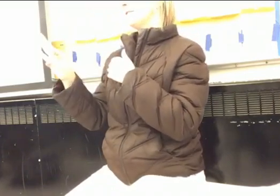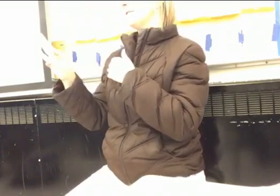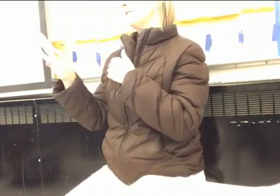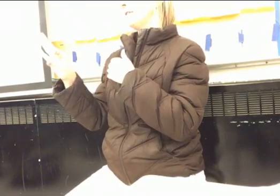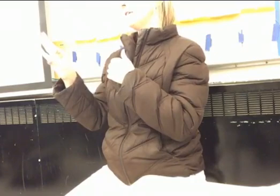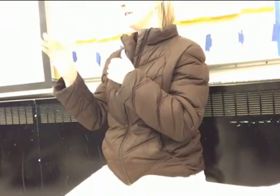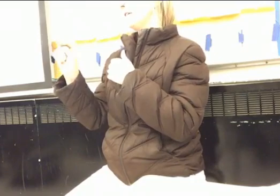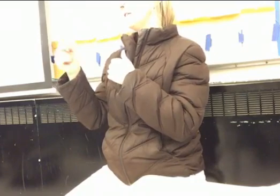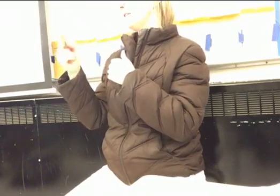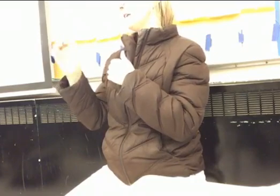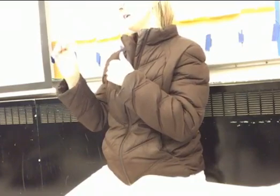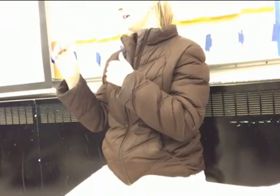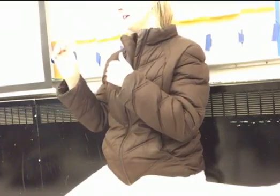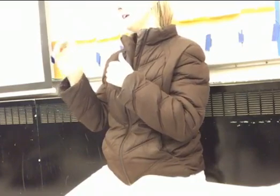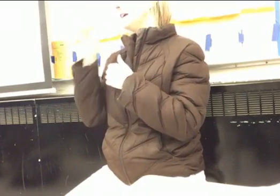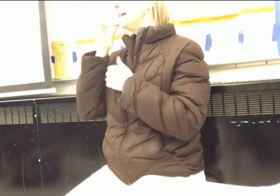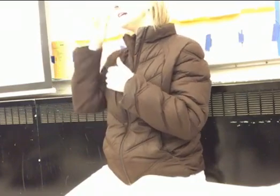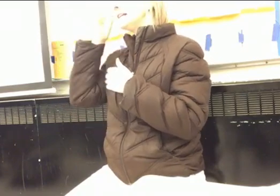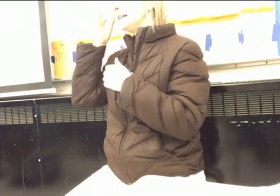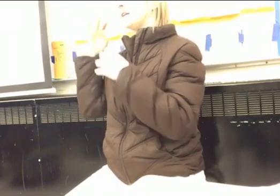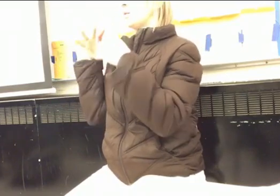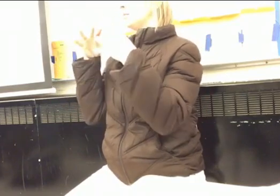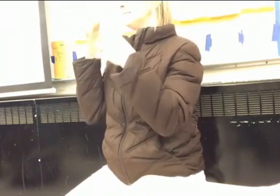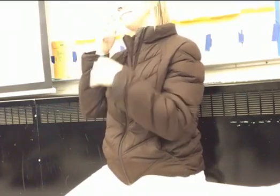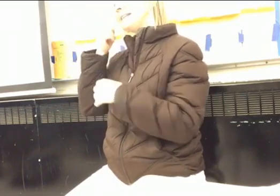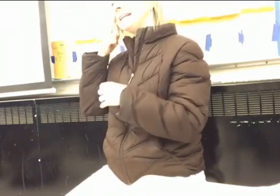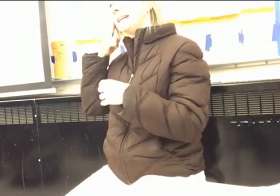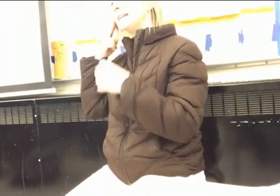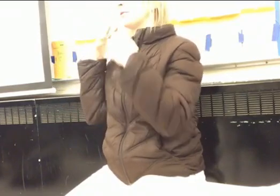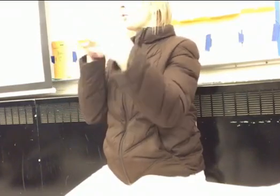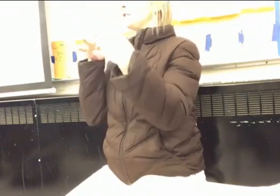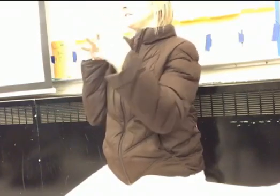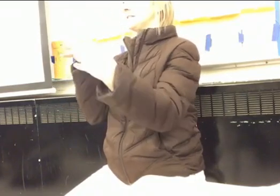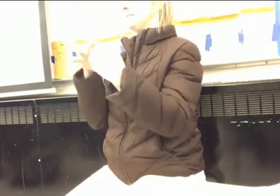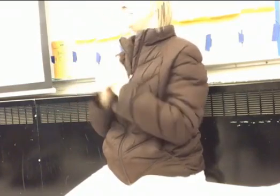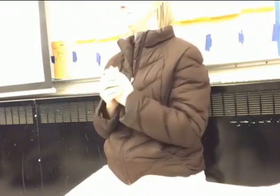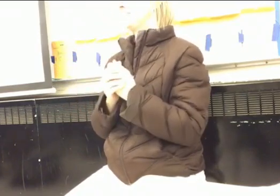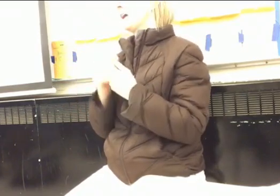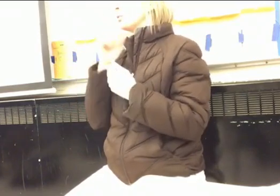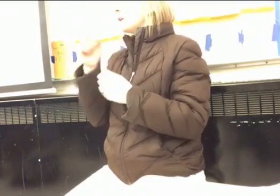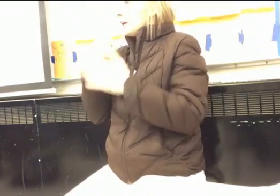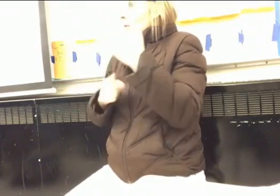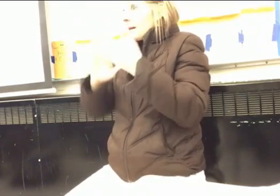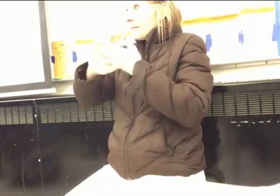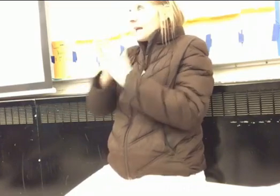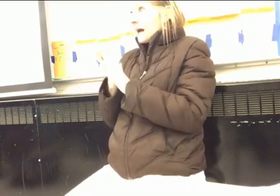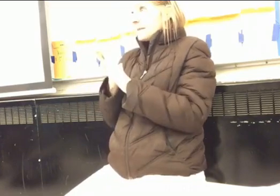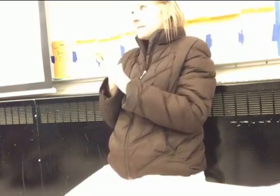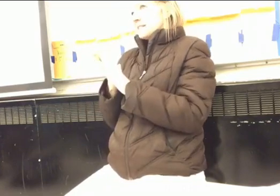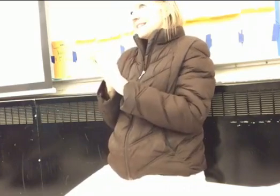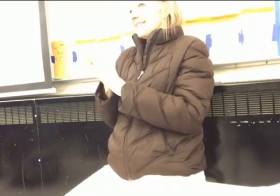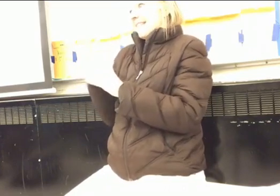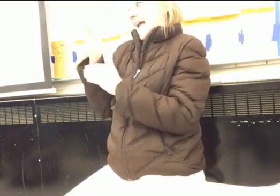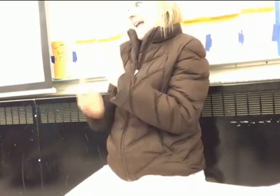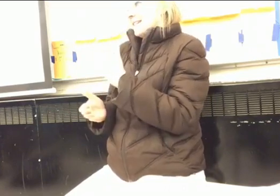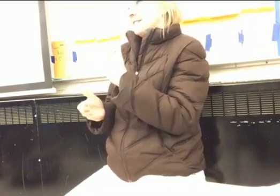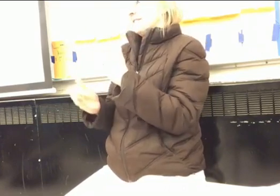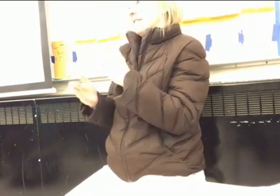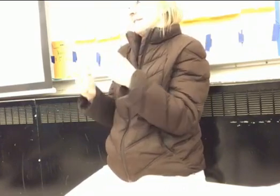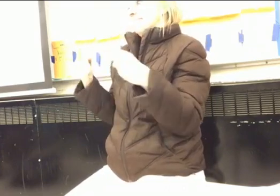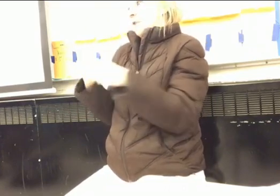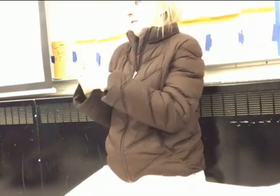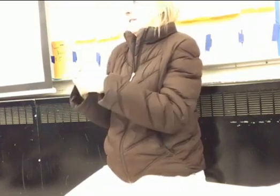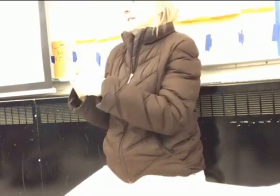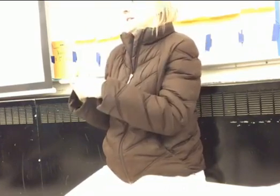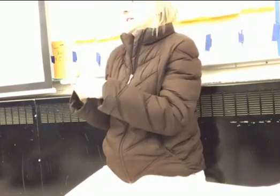of the Indian Wars. And really what this becomes is the end of the major conflict. You